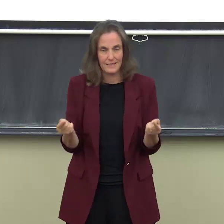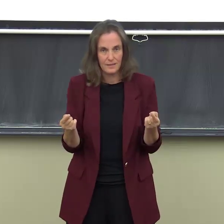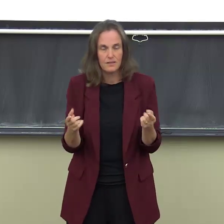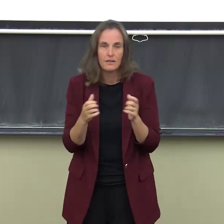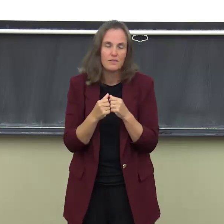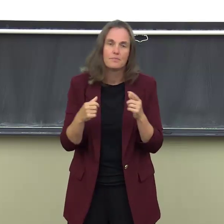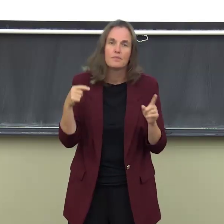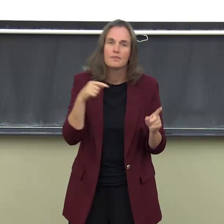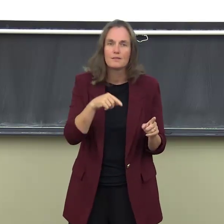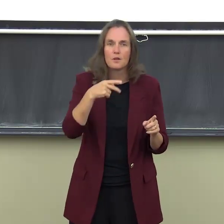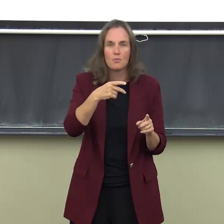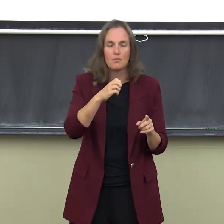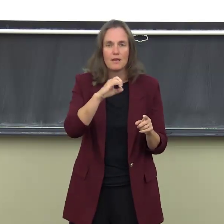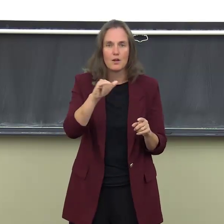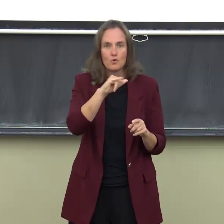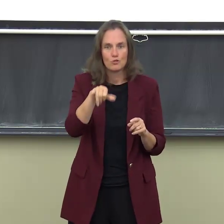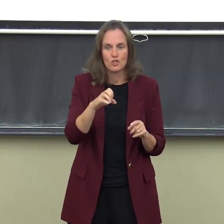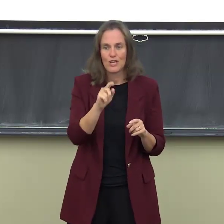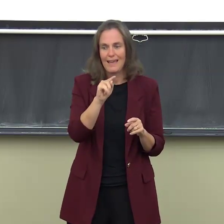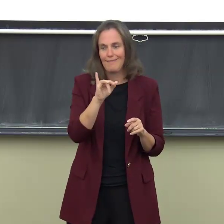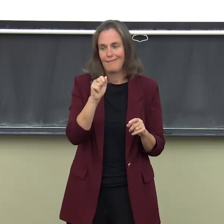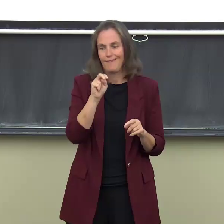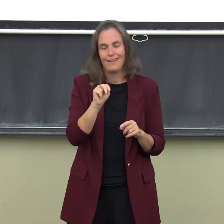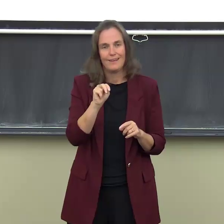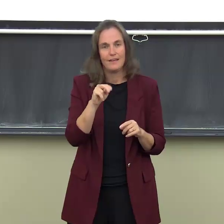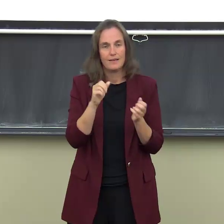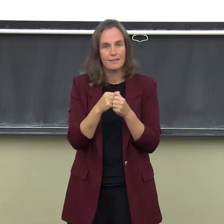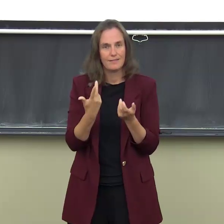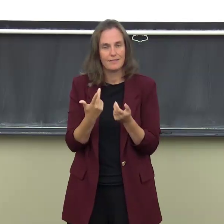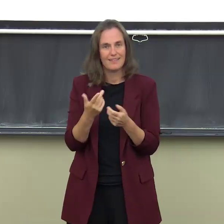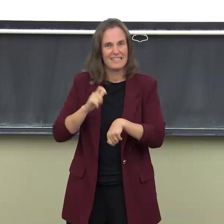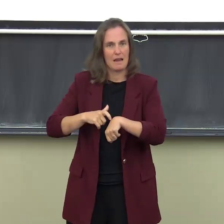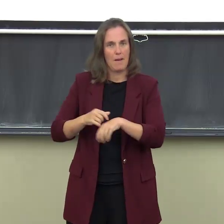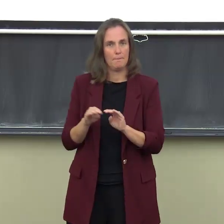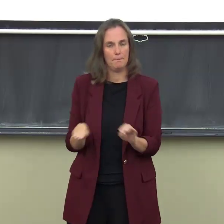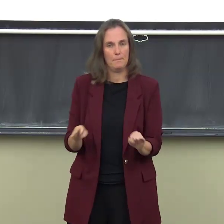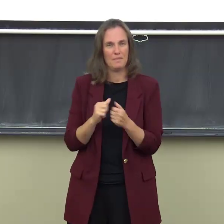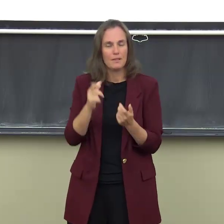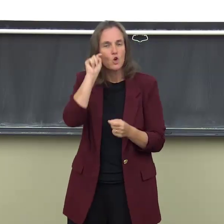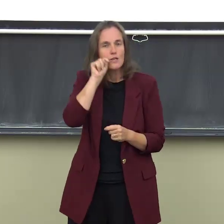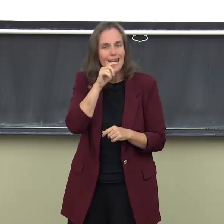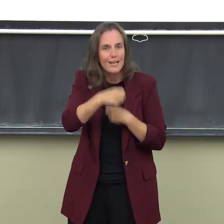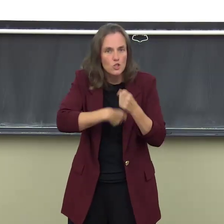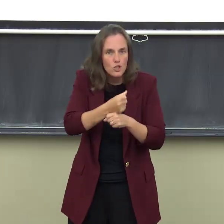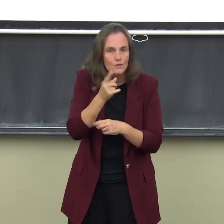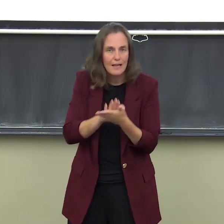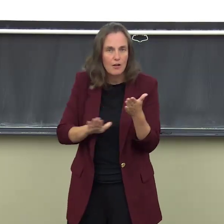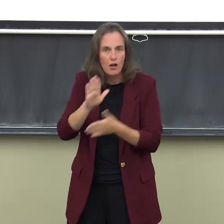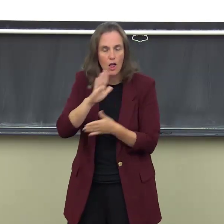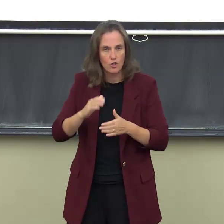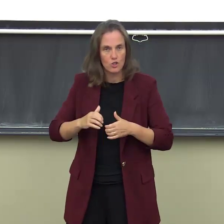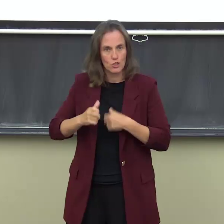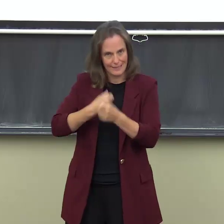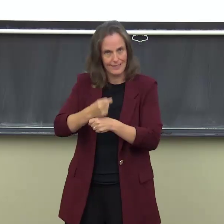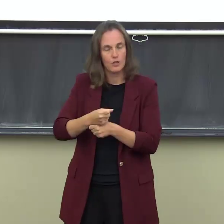a Piagetian stage where kids in their teenage years and the college years should experience